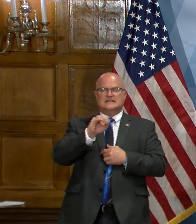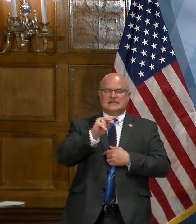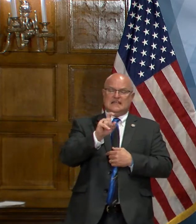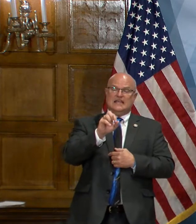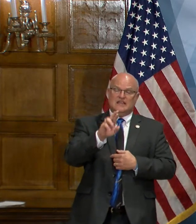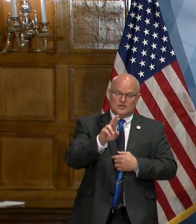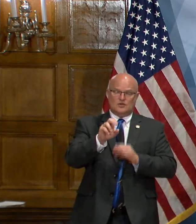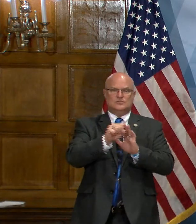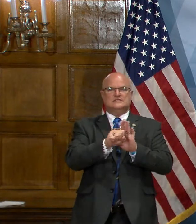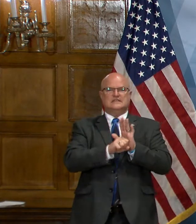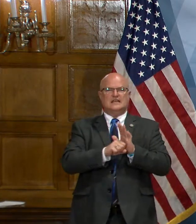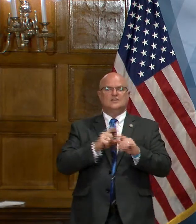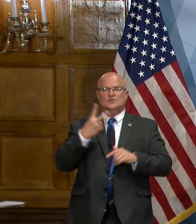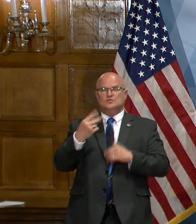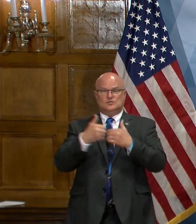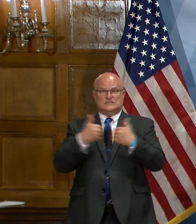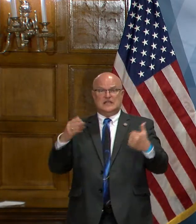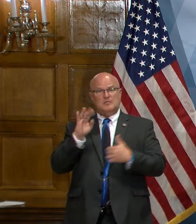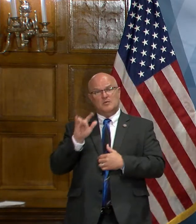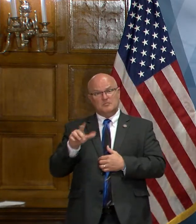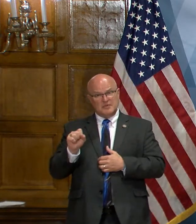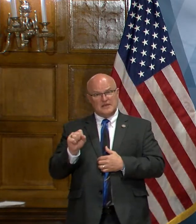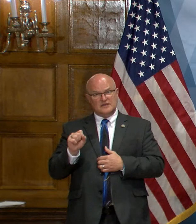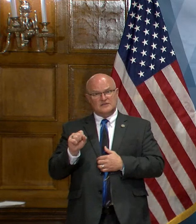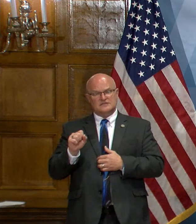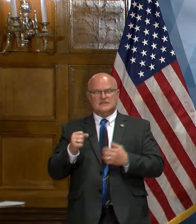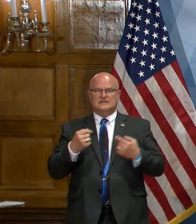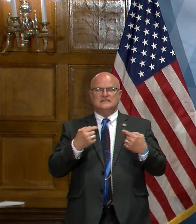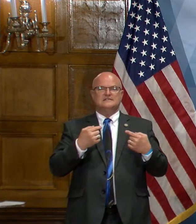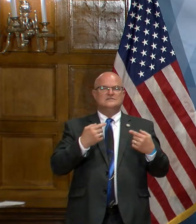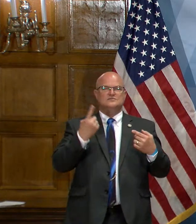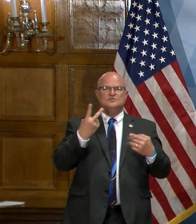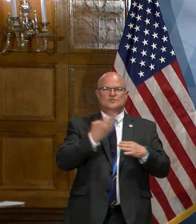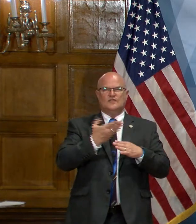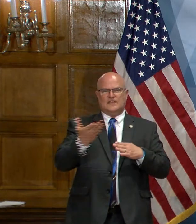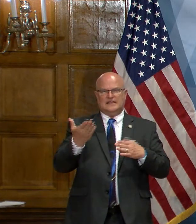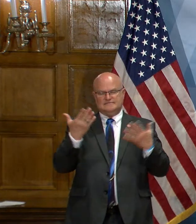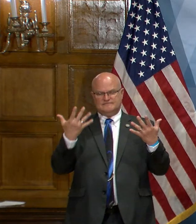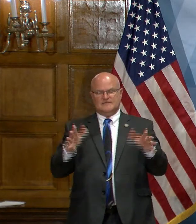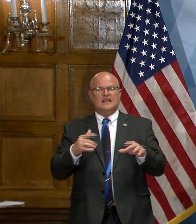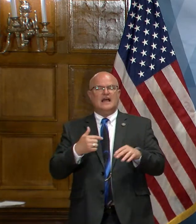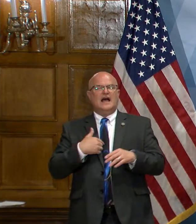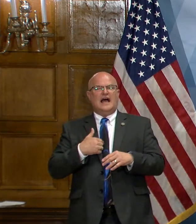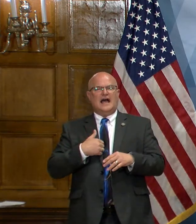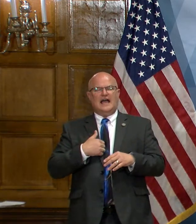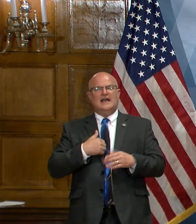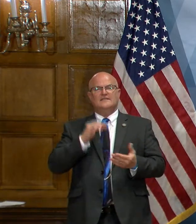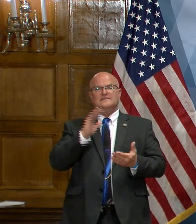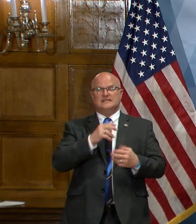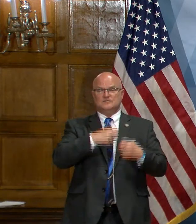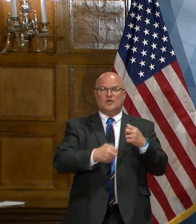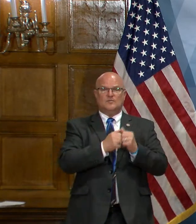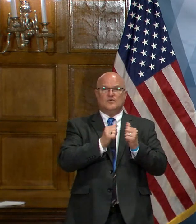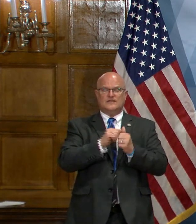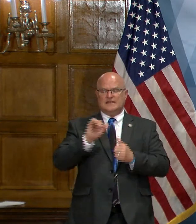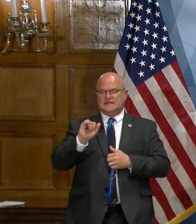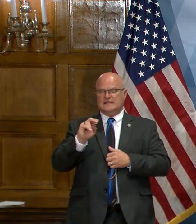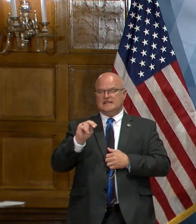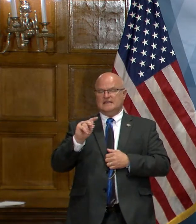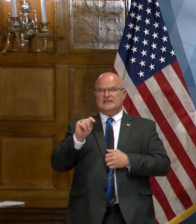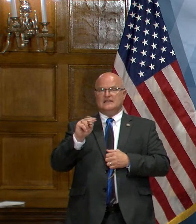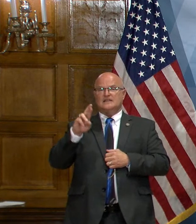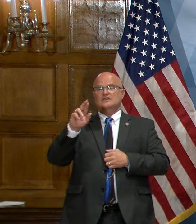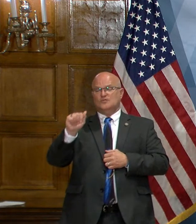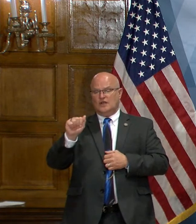interstate. And so there's really two separate bills there that accomplish two different things. I have less problems with the